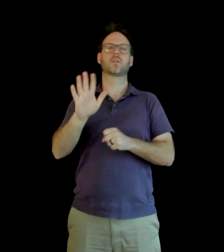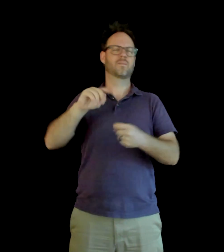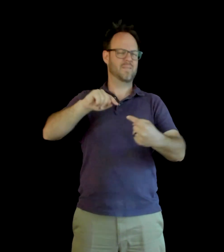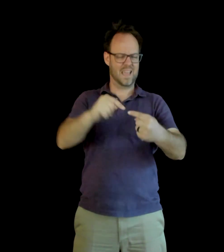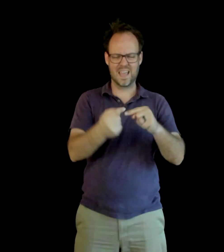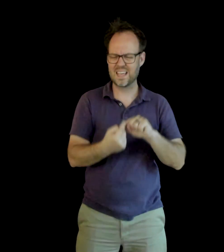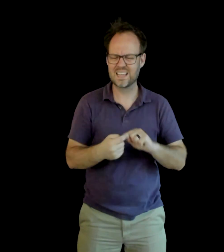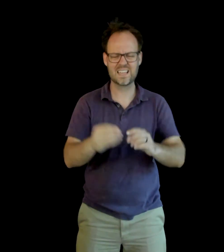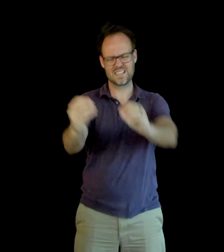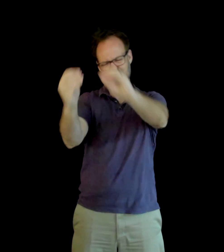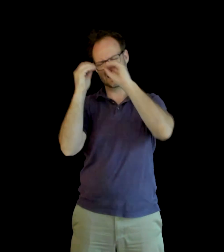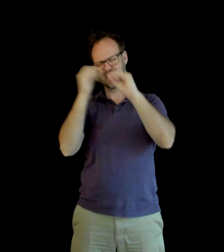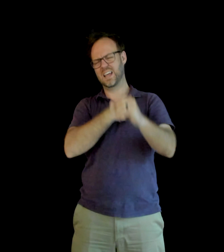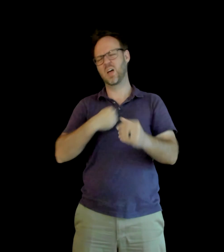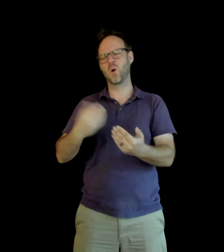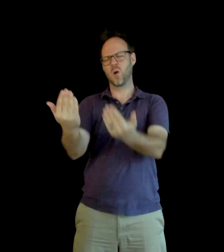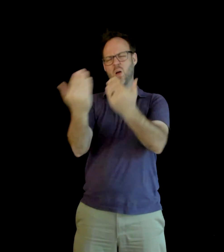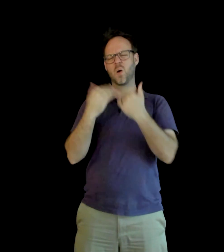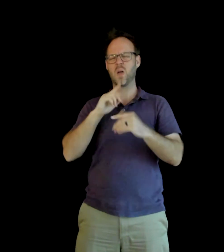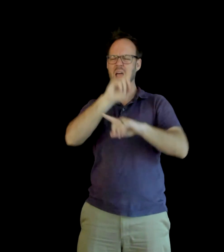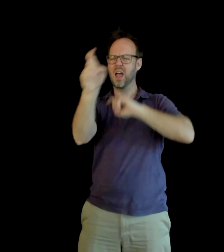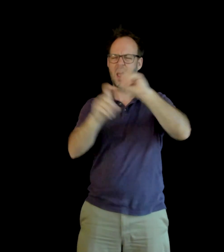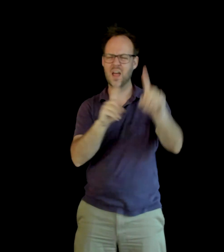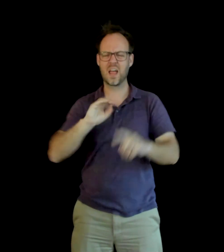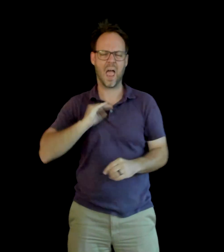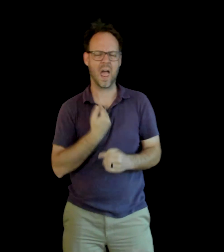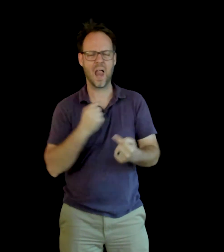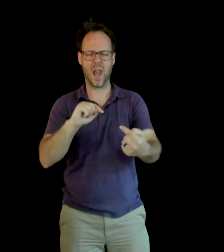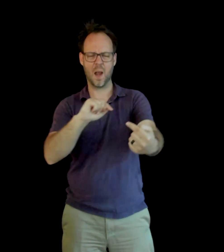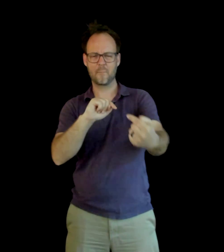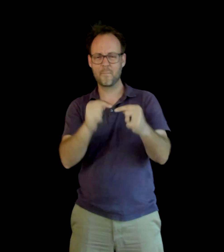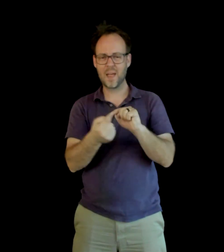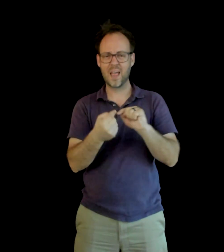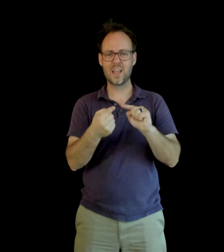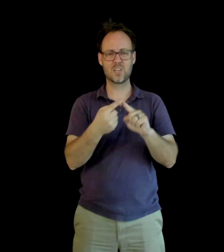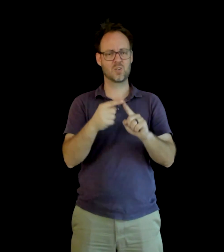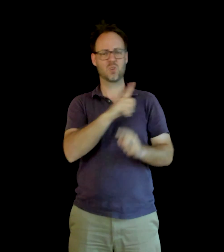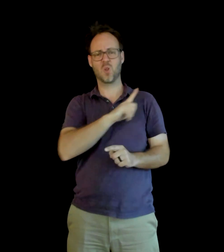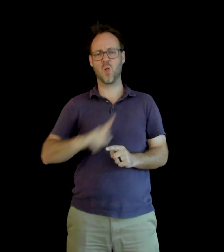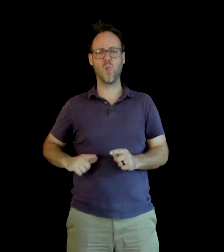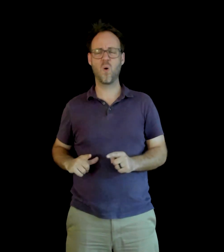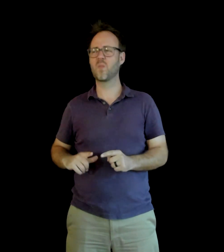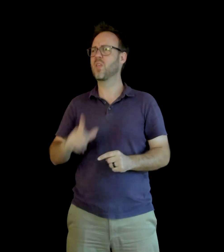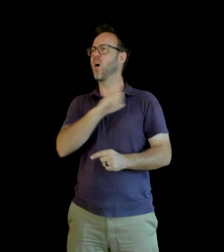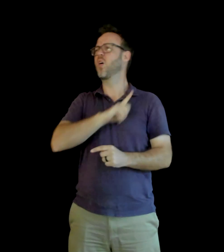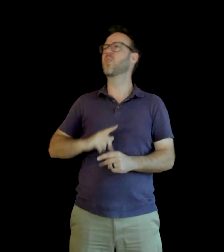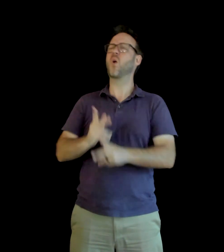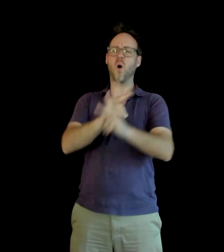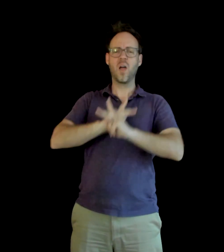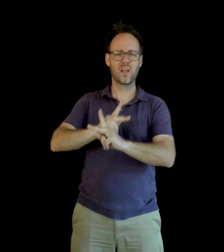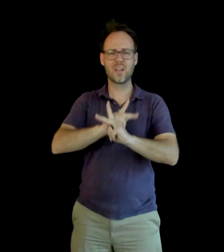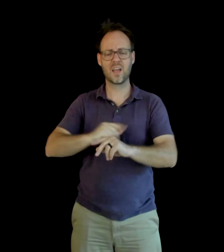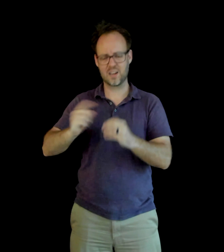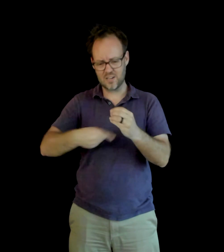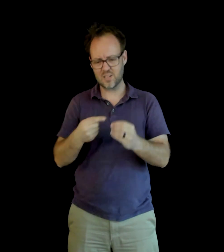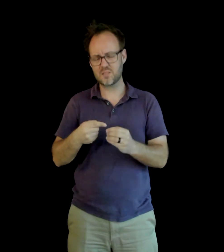full of anguish. It teaches us that we can bring our questions and our pain to the Lord, that the Lord